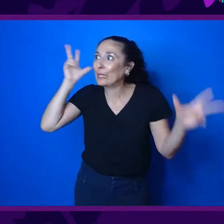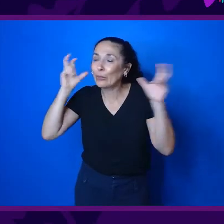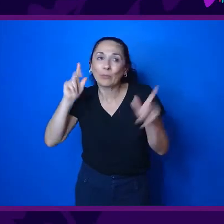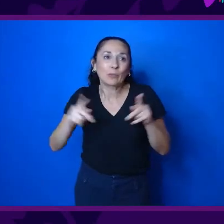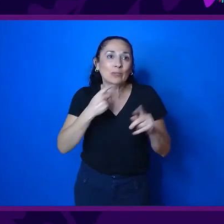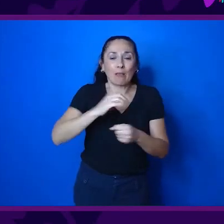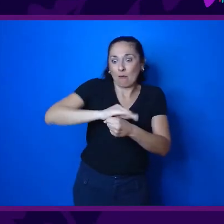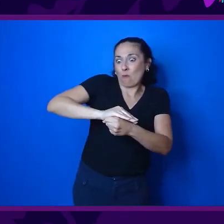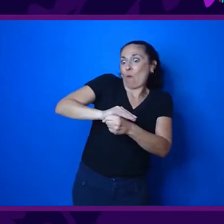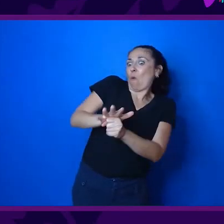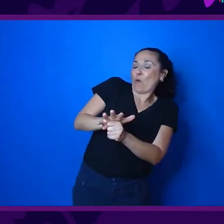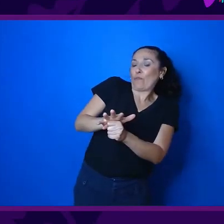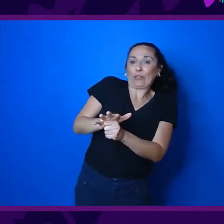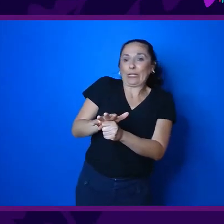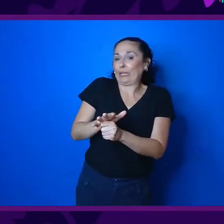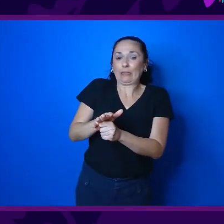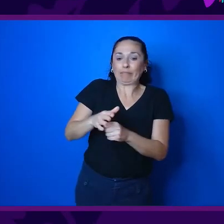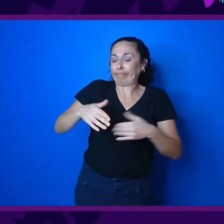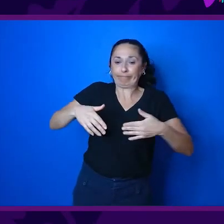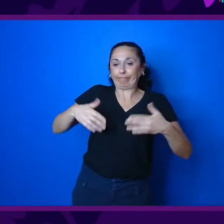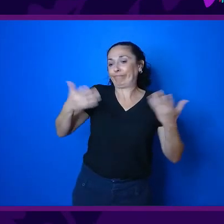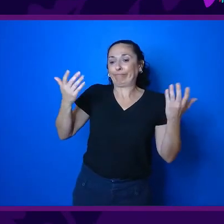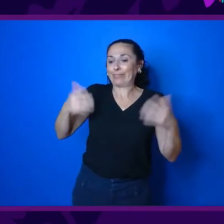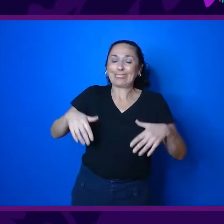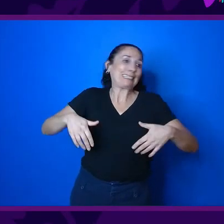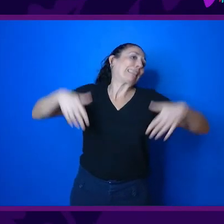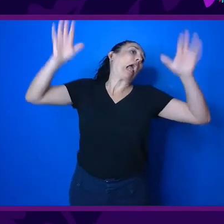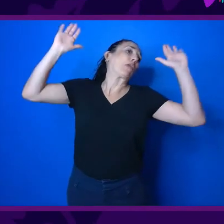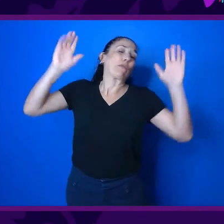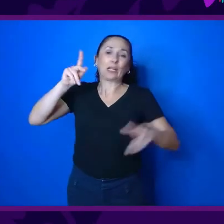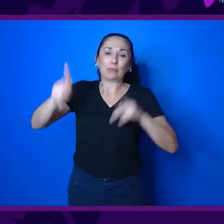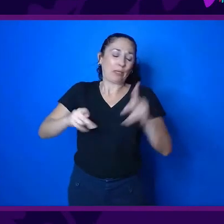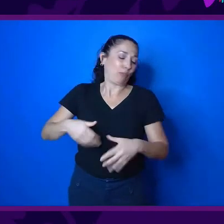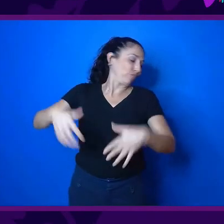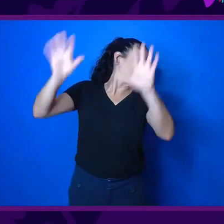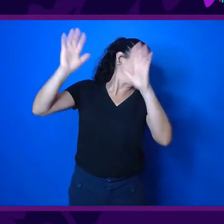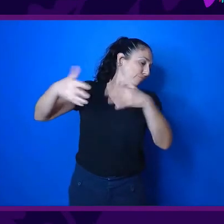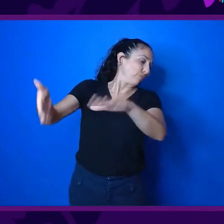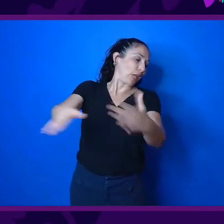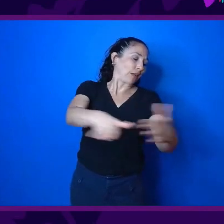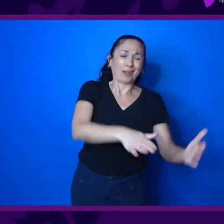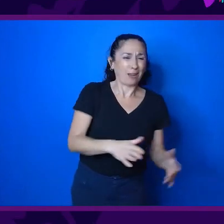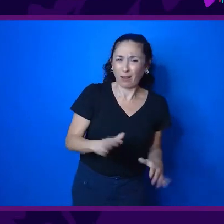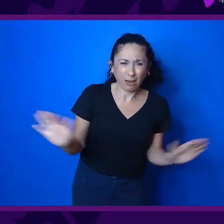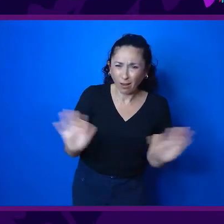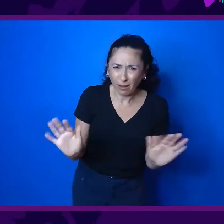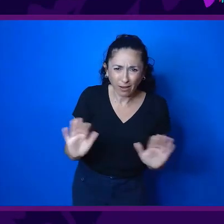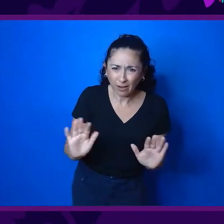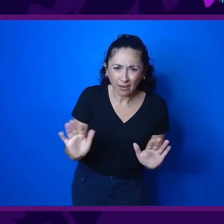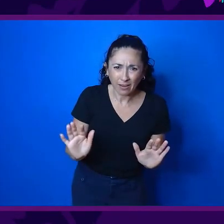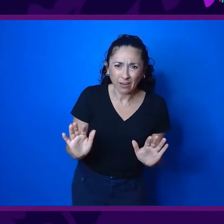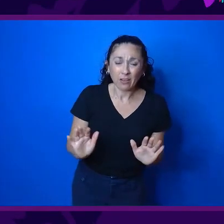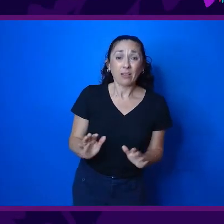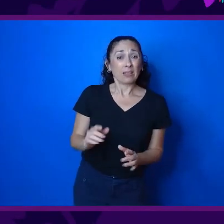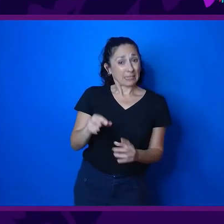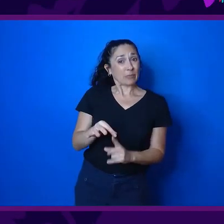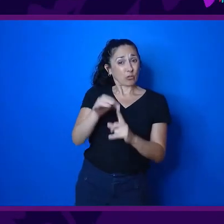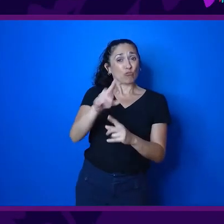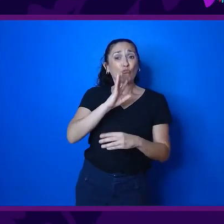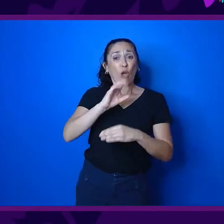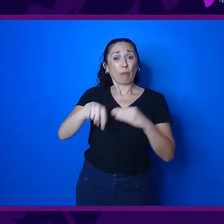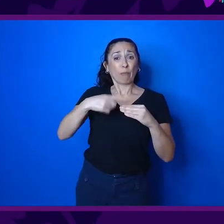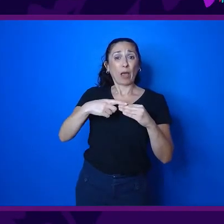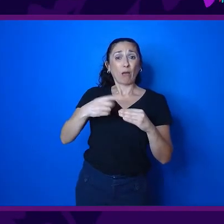we can just sacrifice people to. And and you're seeing it, especially as we were talking about Standing Rock earlier,